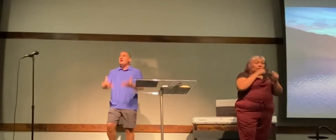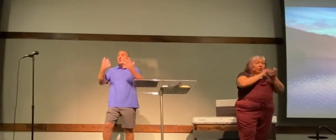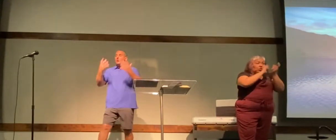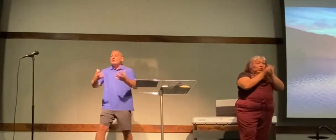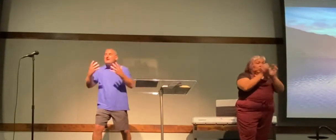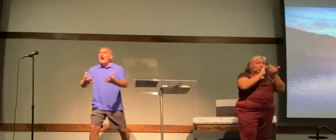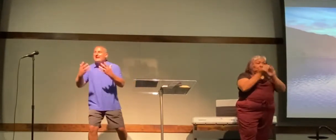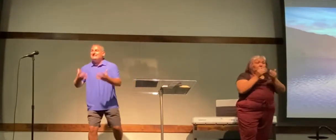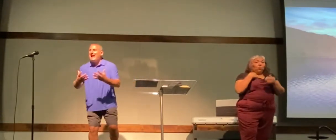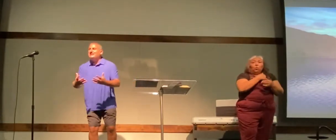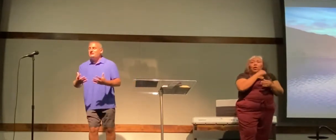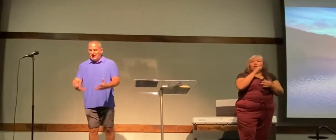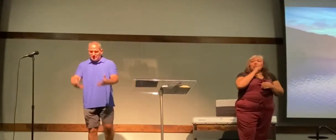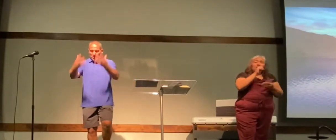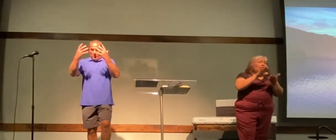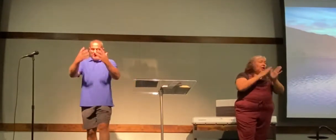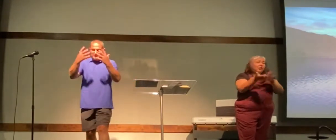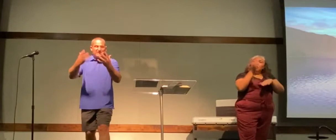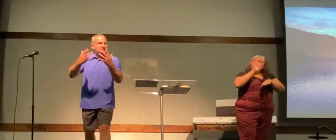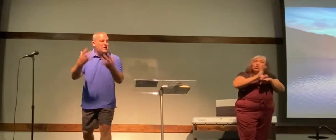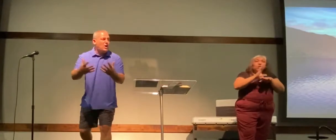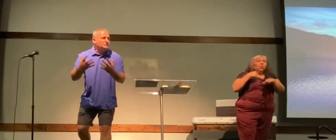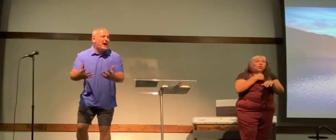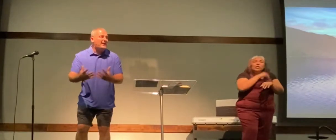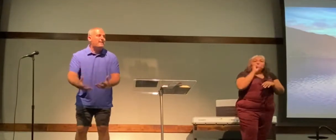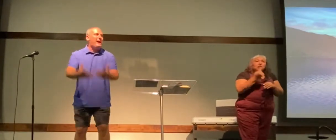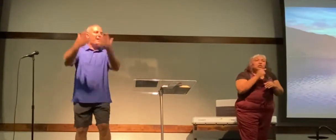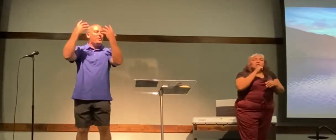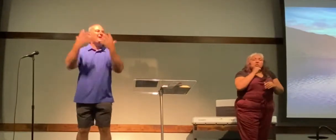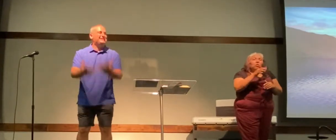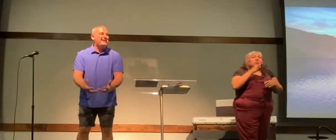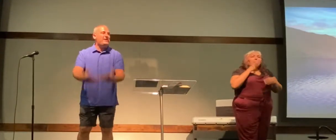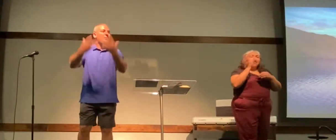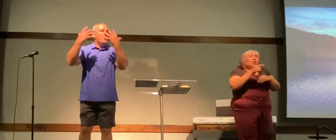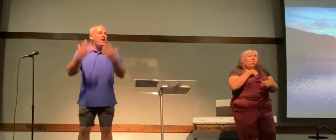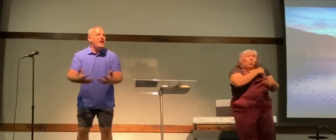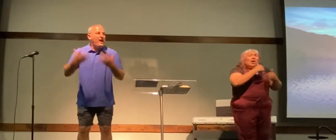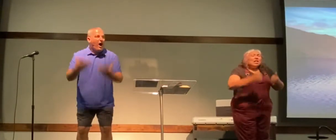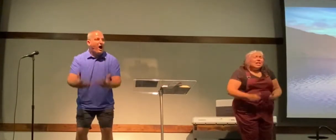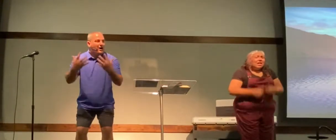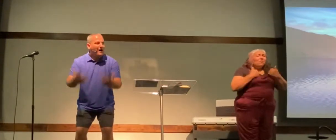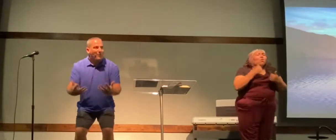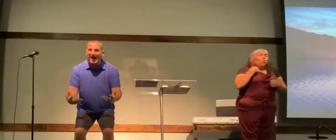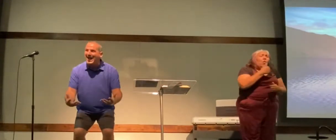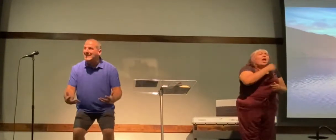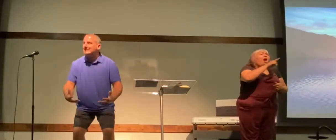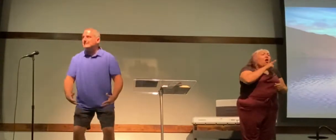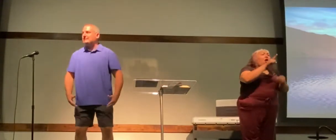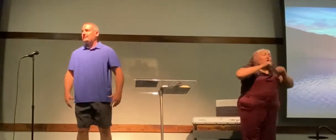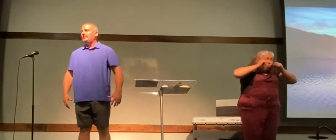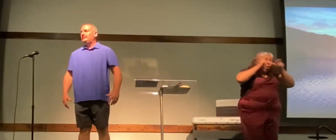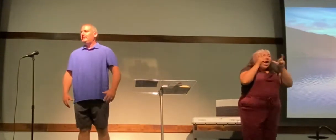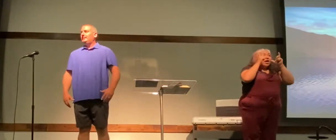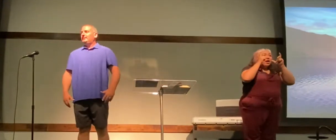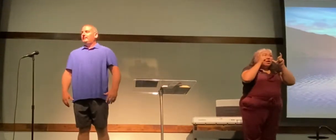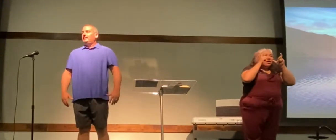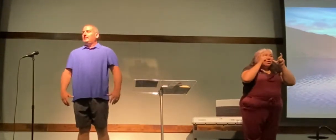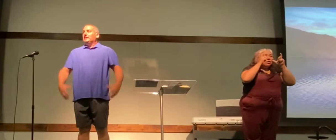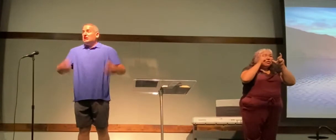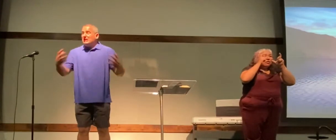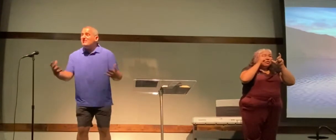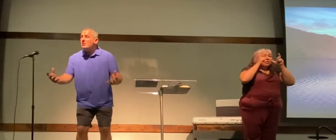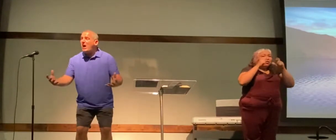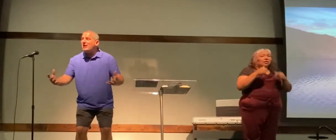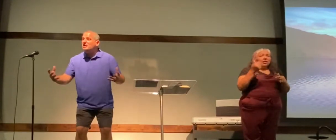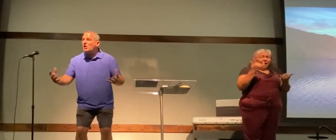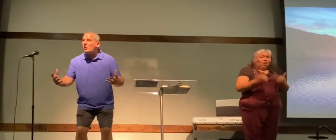community. We're not a dead church. We just don't talk about it. We live it. We are awake.